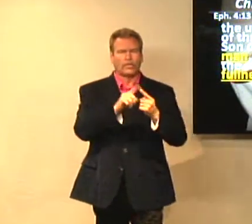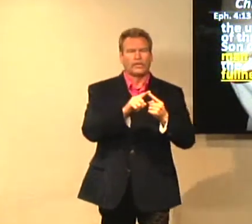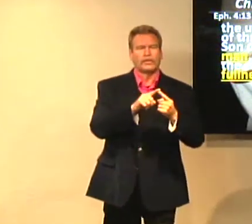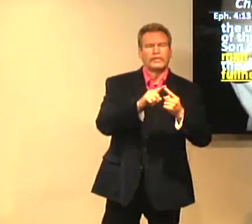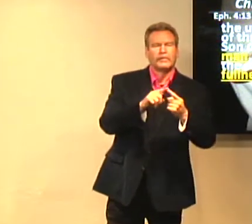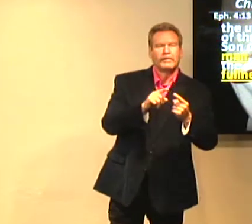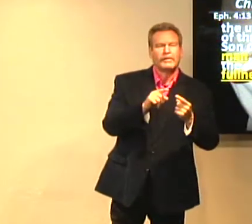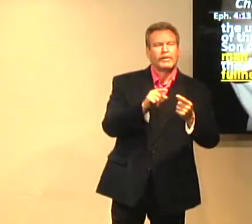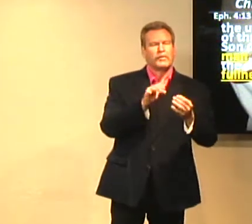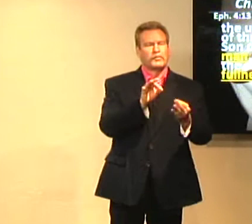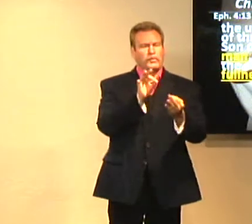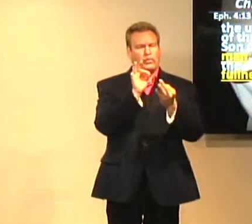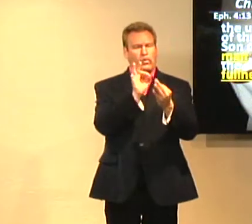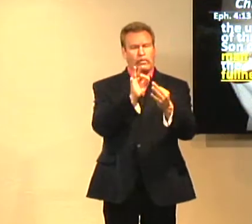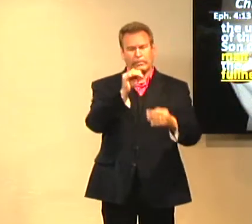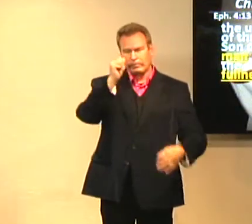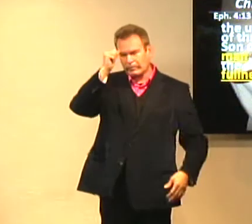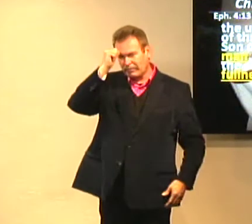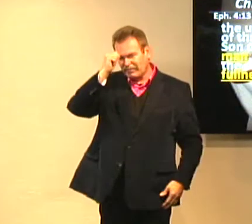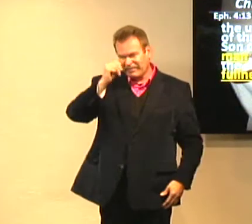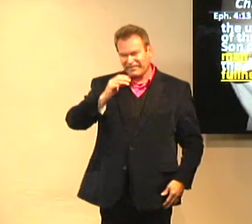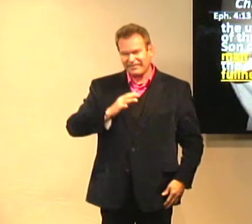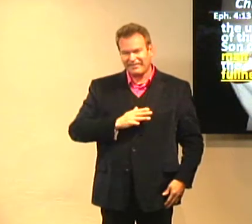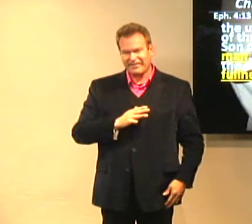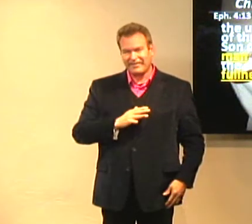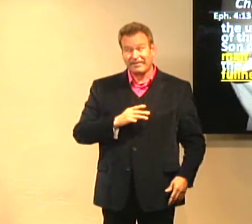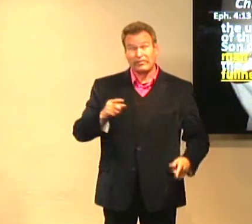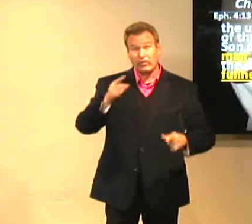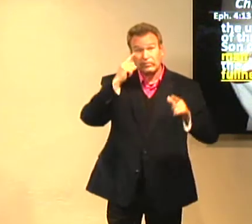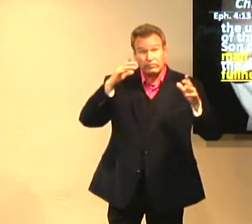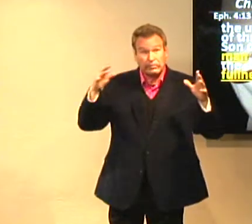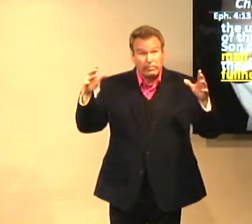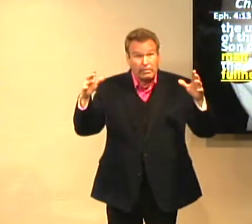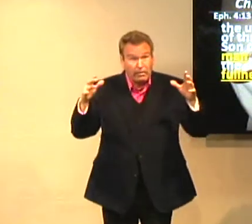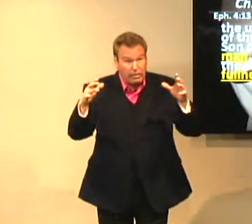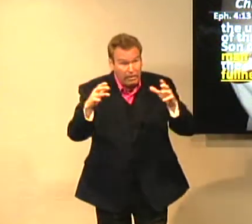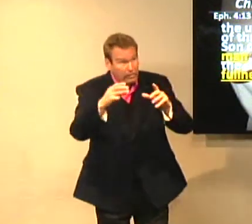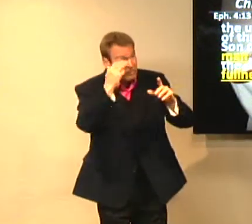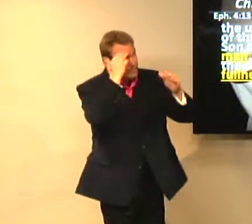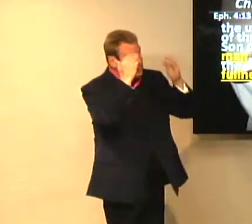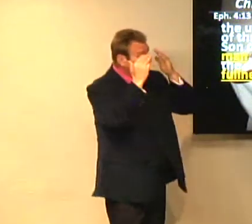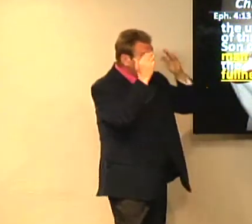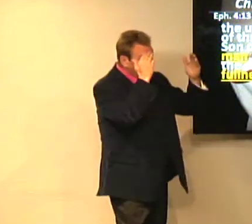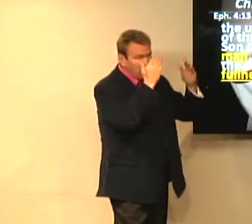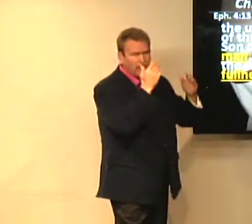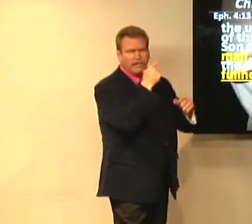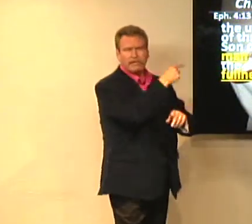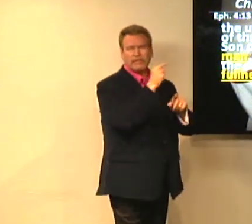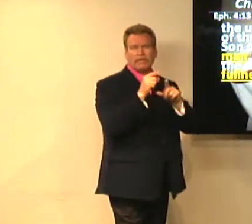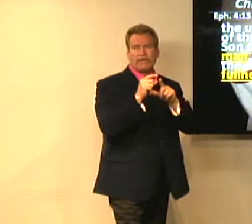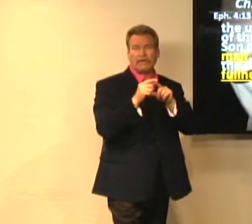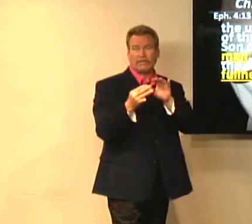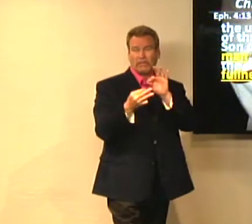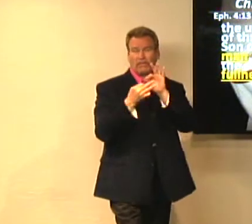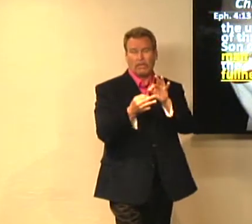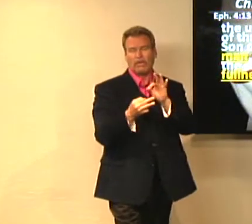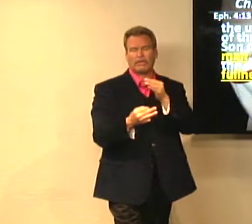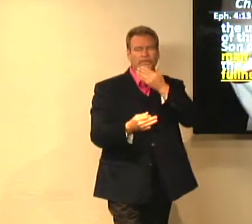says, to a perfect man. So all of us that have come together who all know each other,